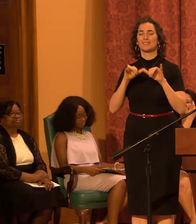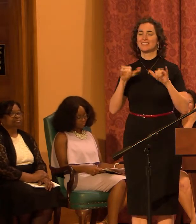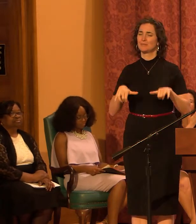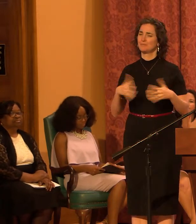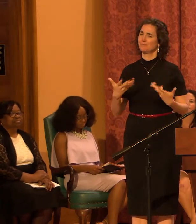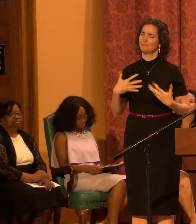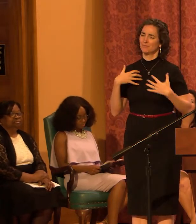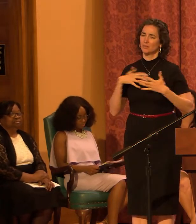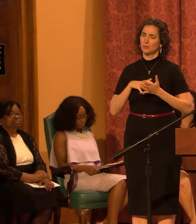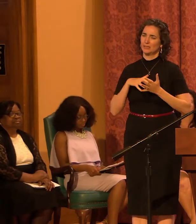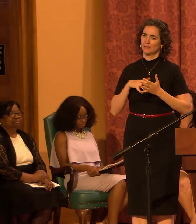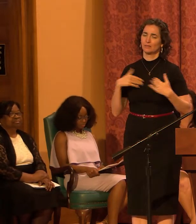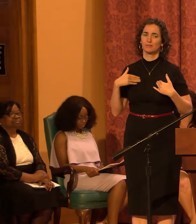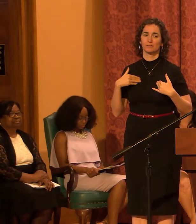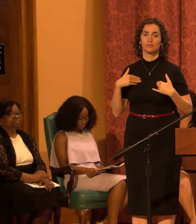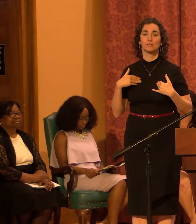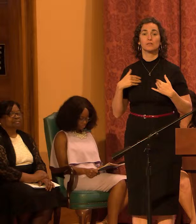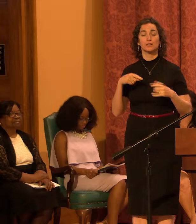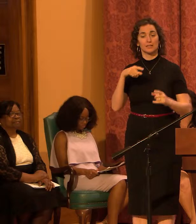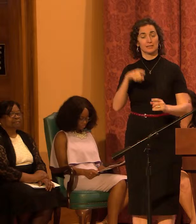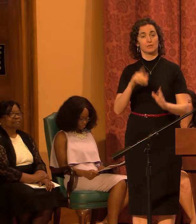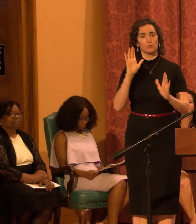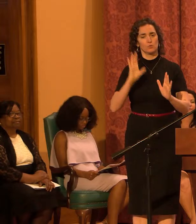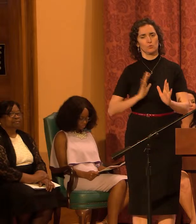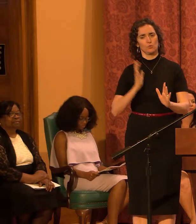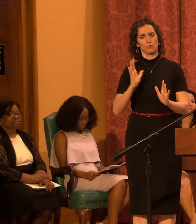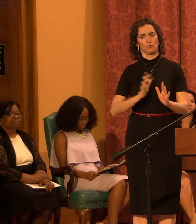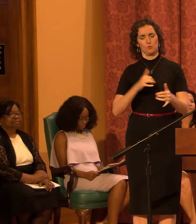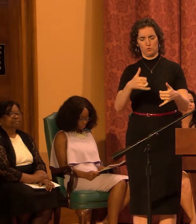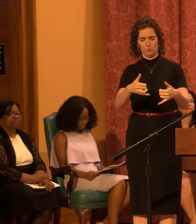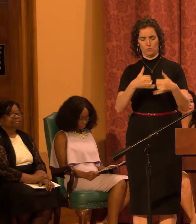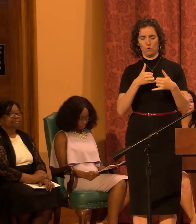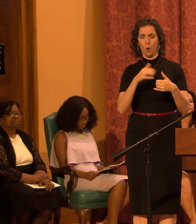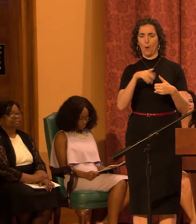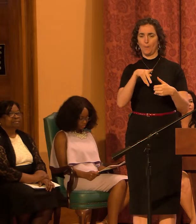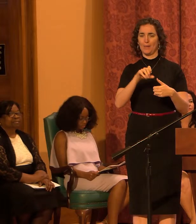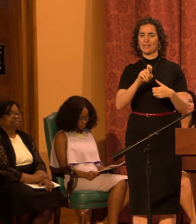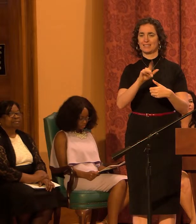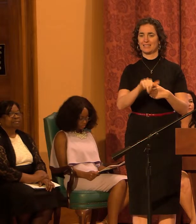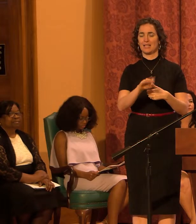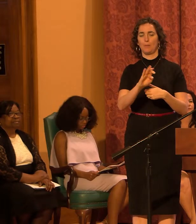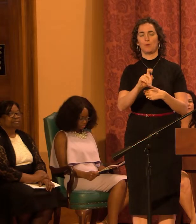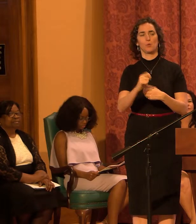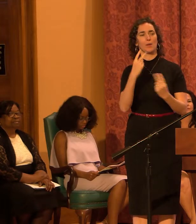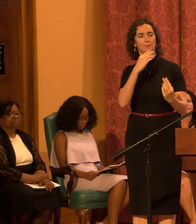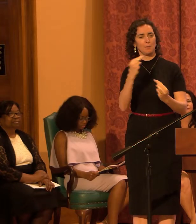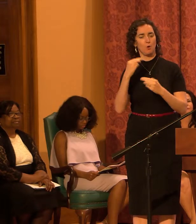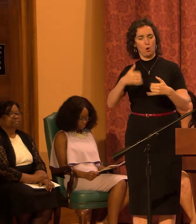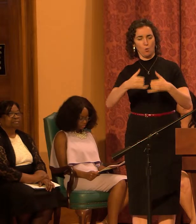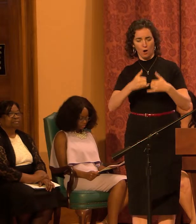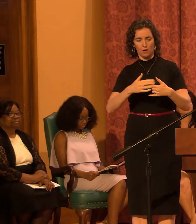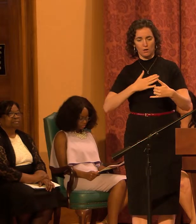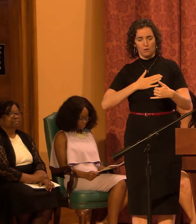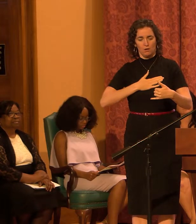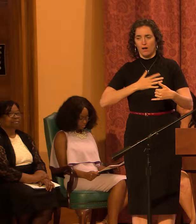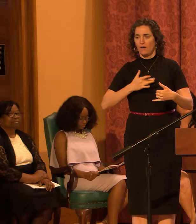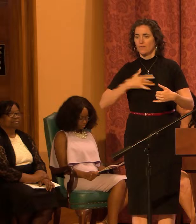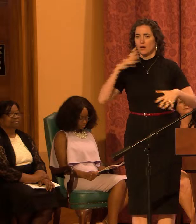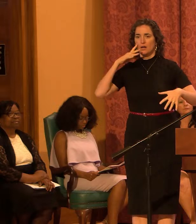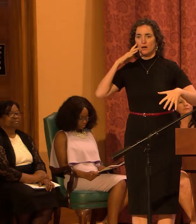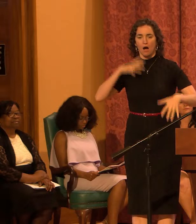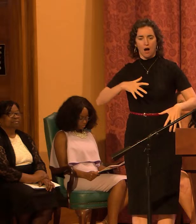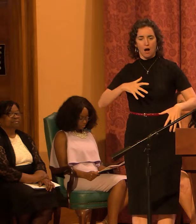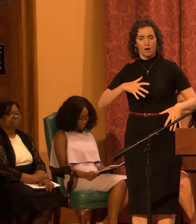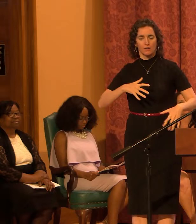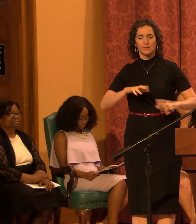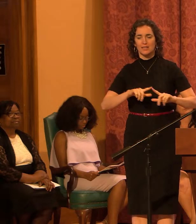mend. Winning this prestigious Patsy Baret Memorial Award has left me both astonished